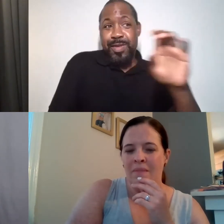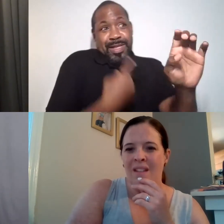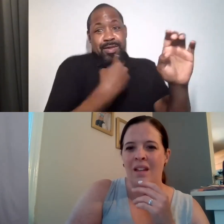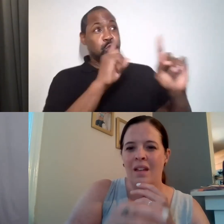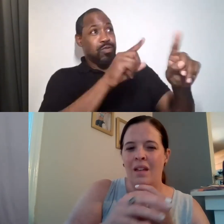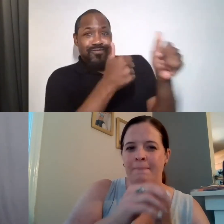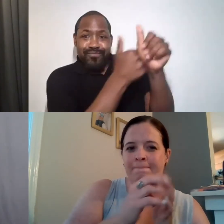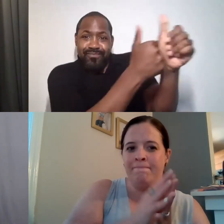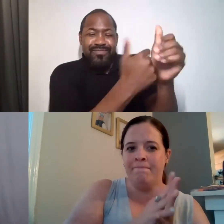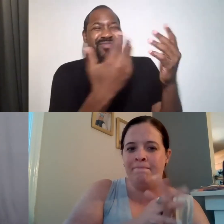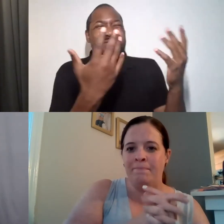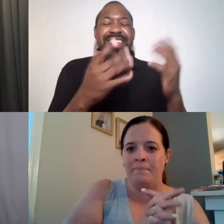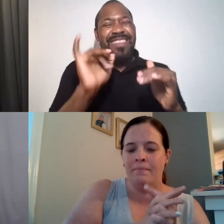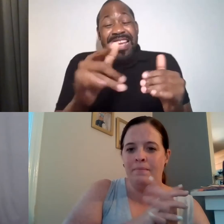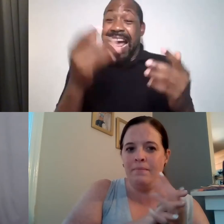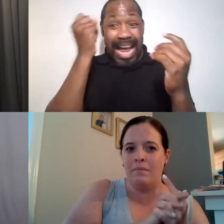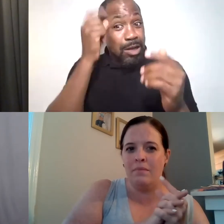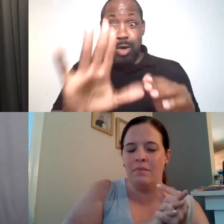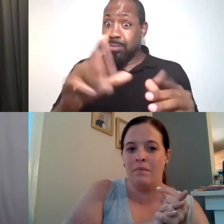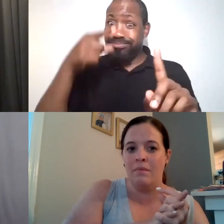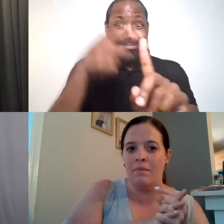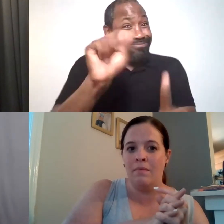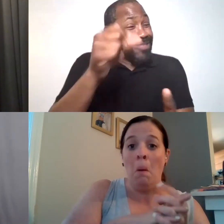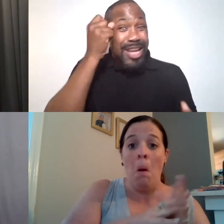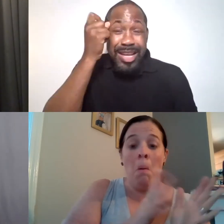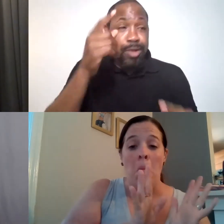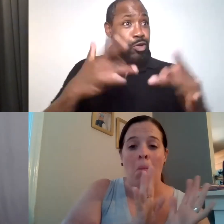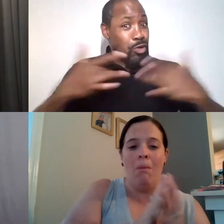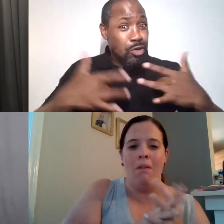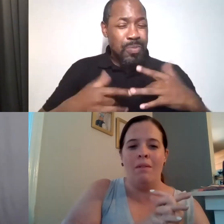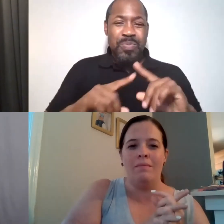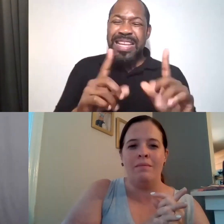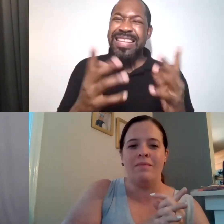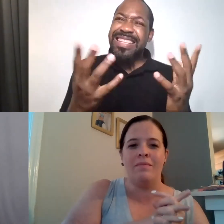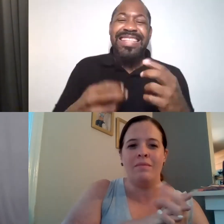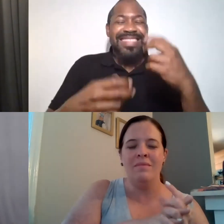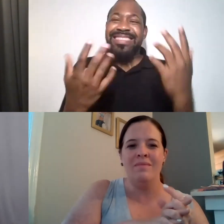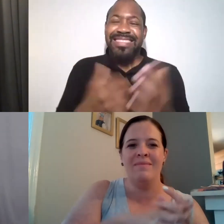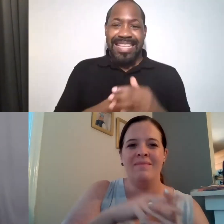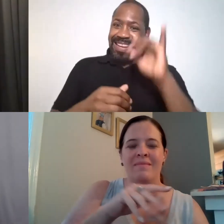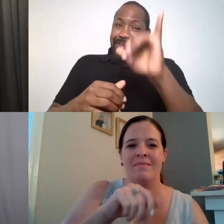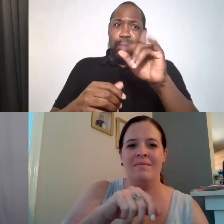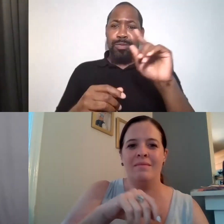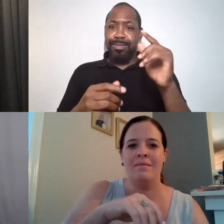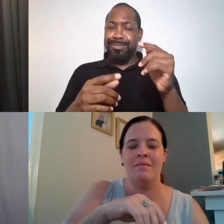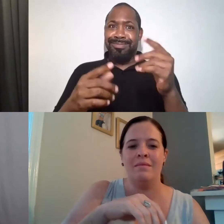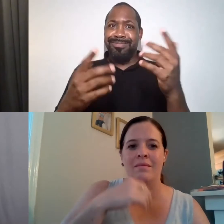the trouble is Governor McKee has said this and they're feeling like, well, we have to follow this. I understand your concern. I hear your